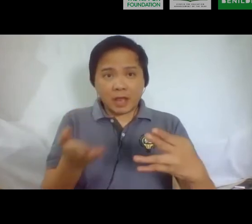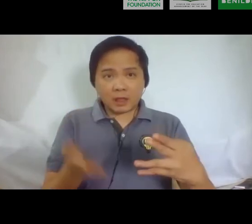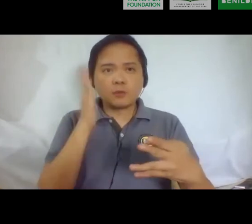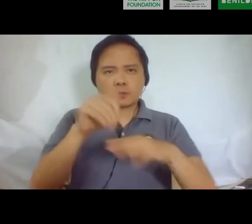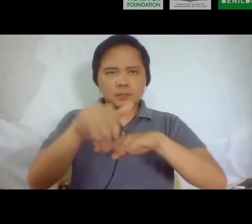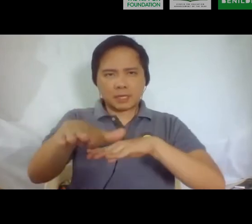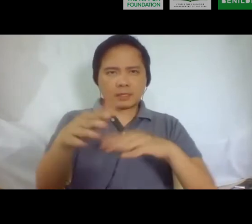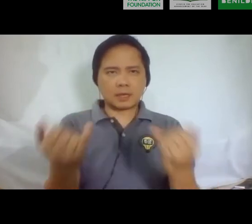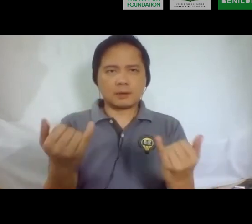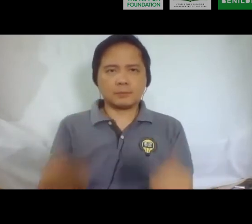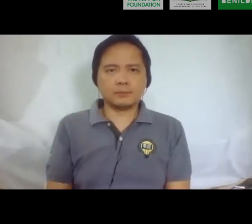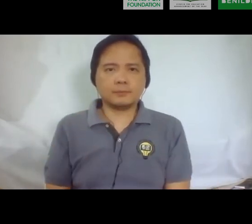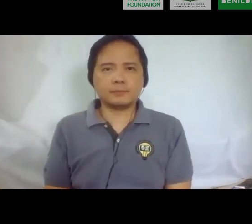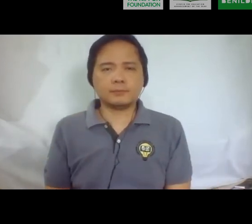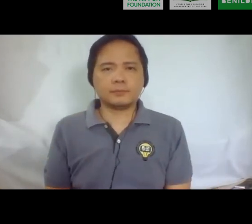that.